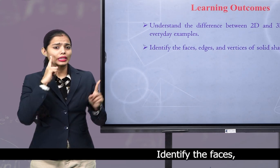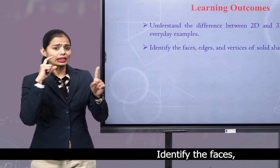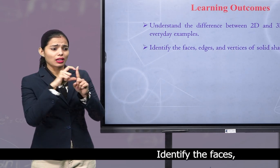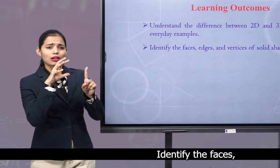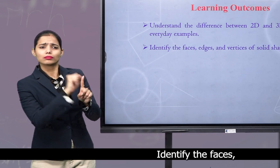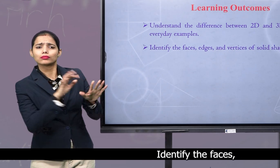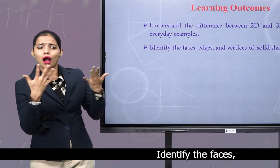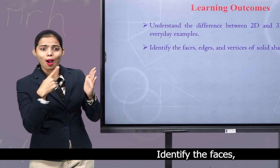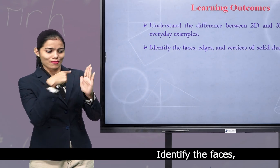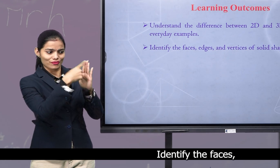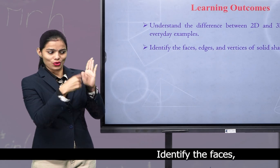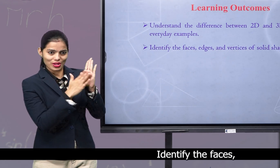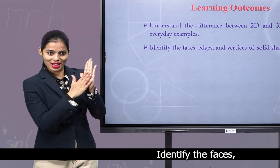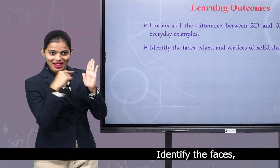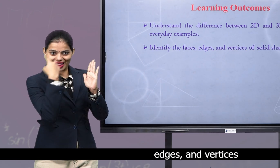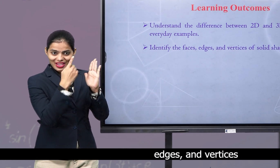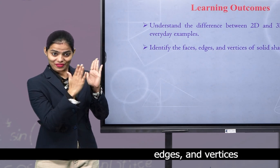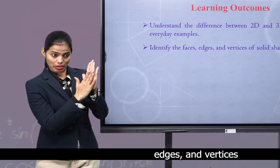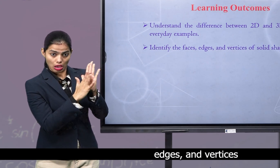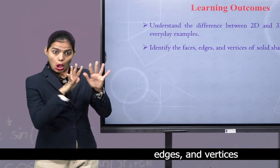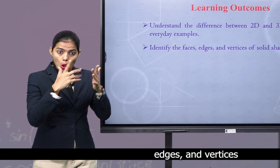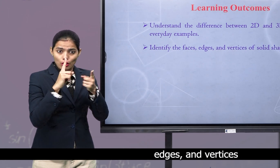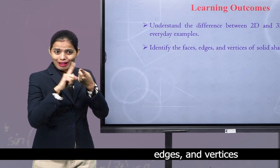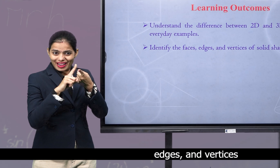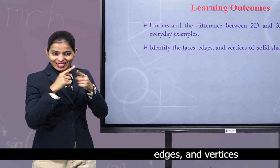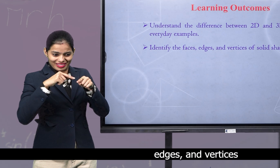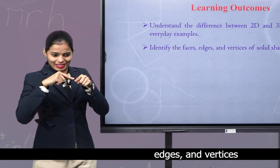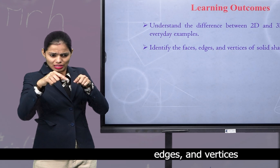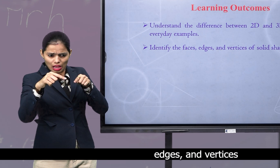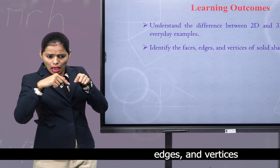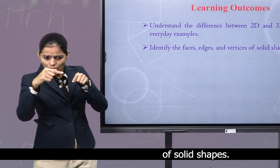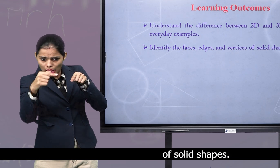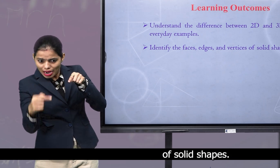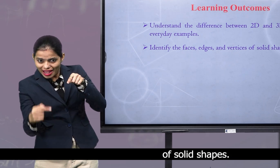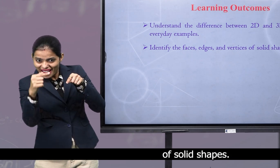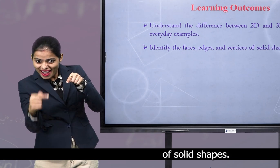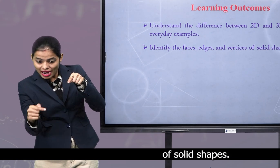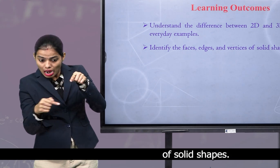Identify the faces, edges, and vertices of solid shapes.